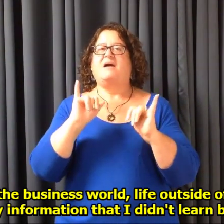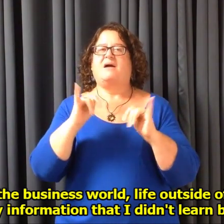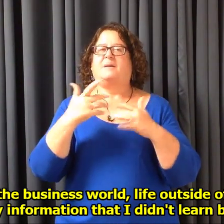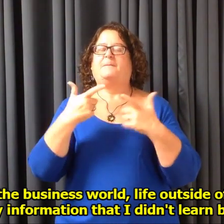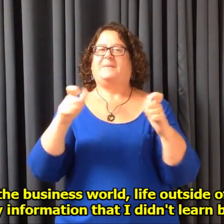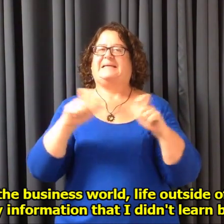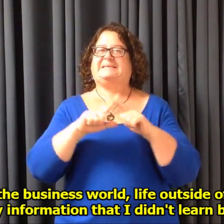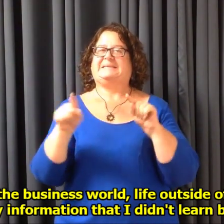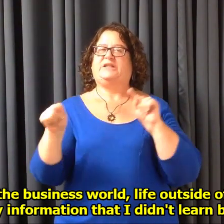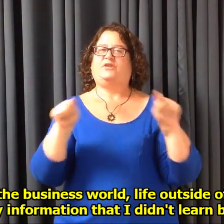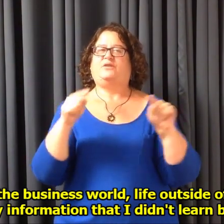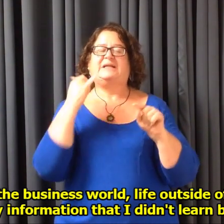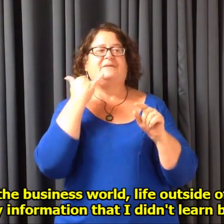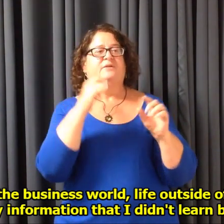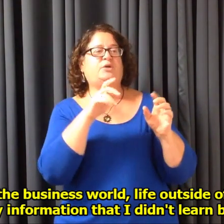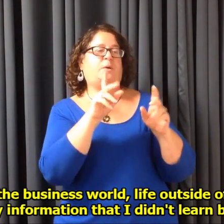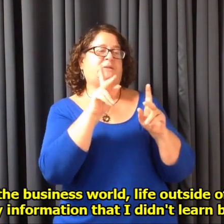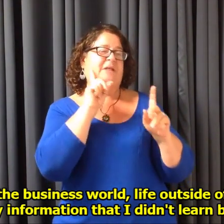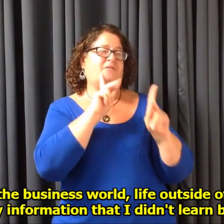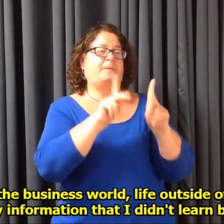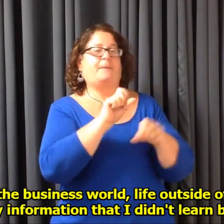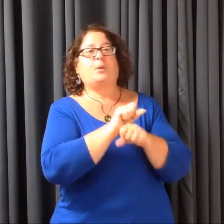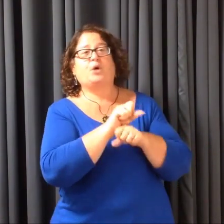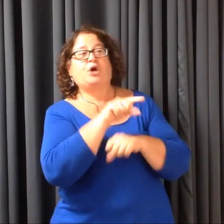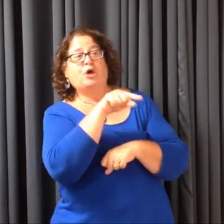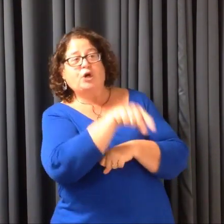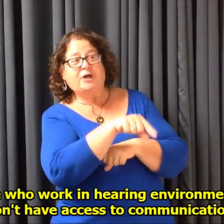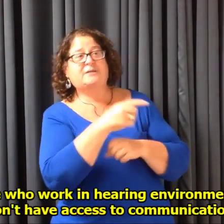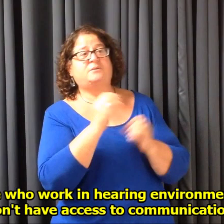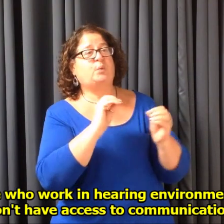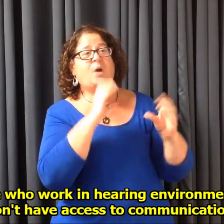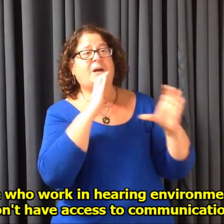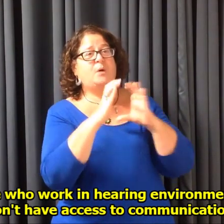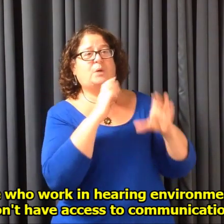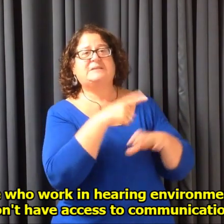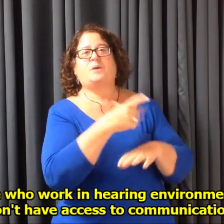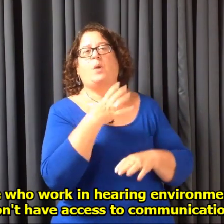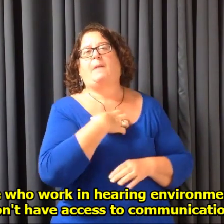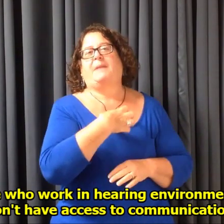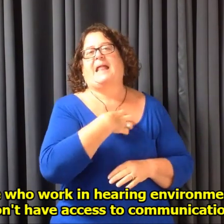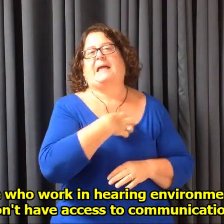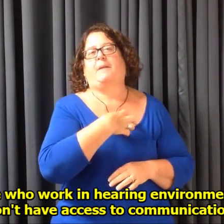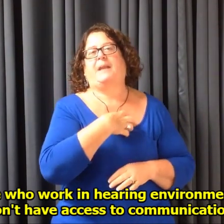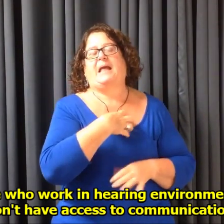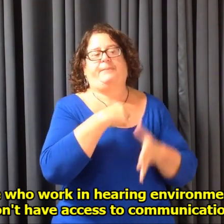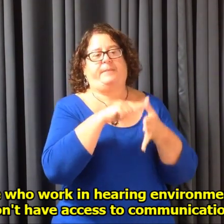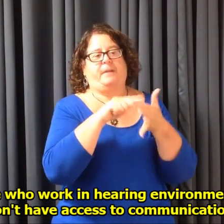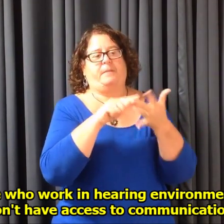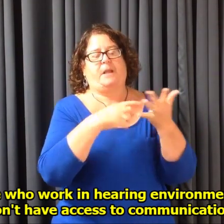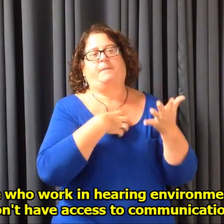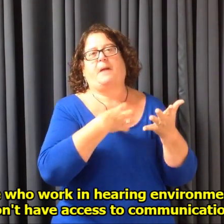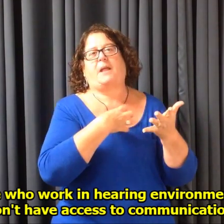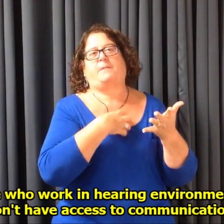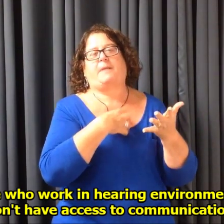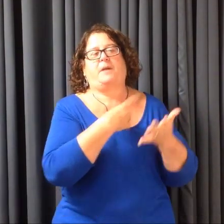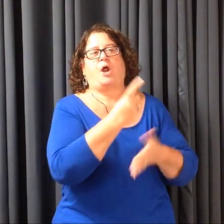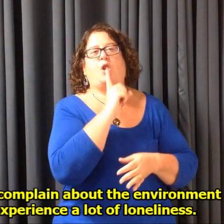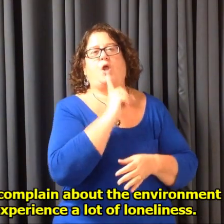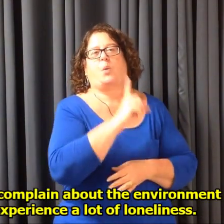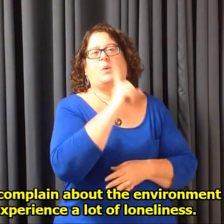a lot of policy information that I didn't learn before. For deaf people who work in hearing environments where they don't have access to communication, they'll often